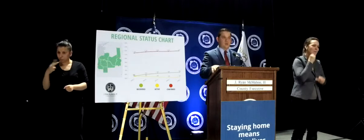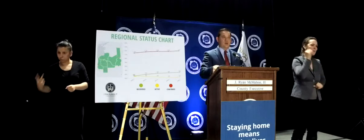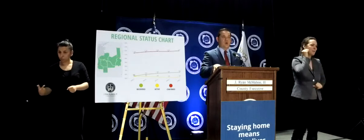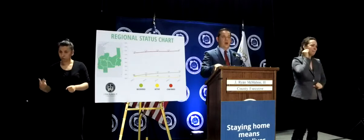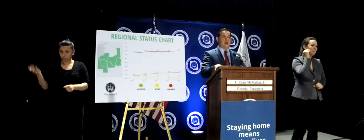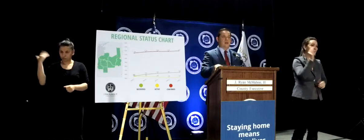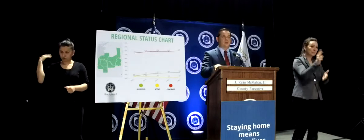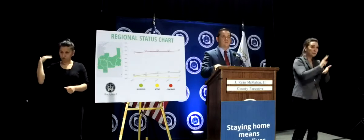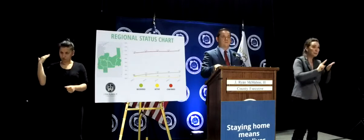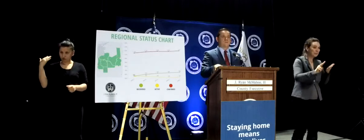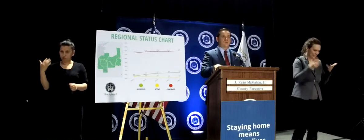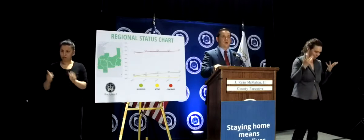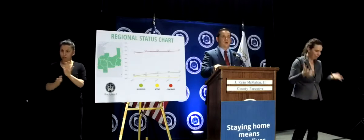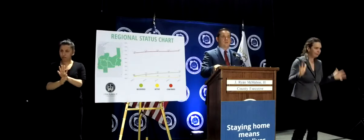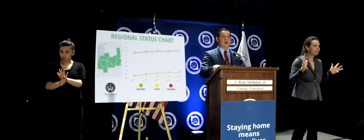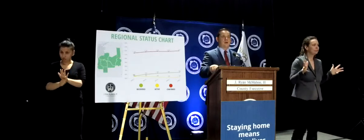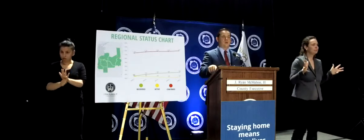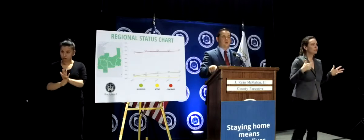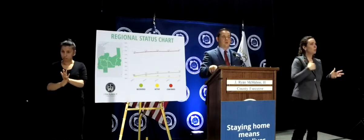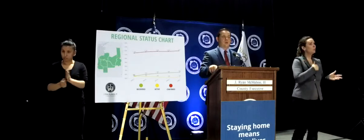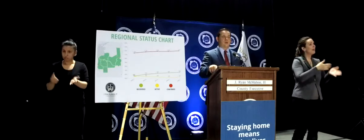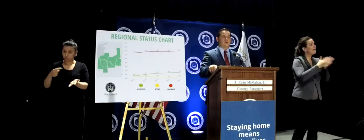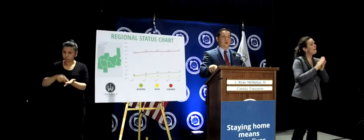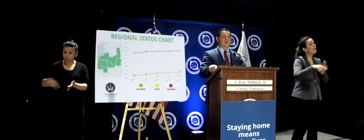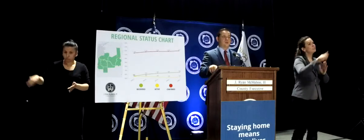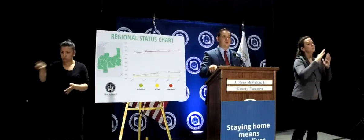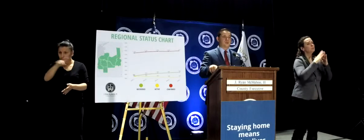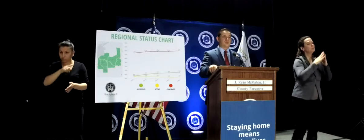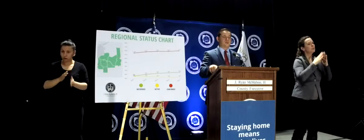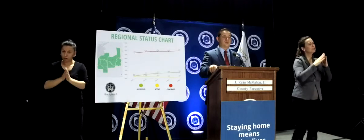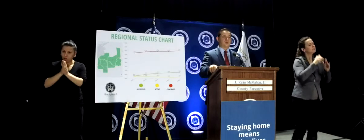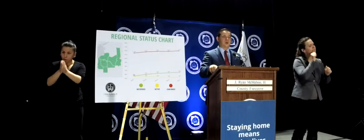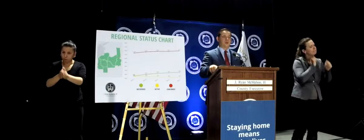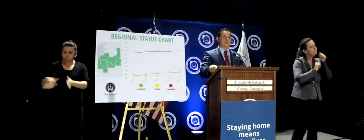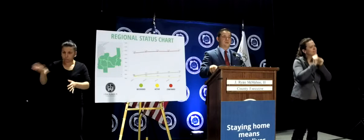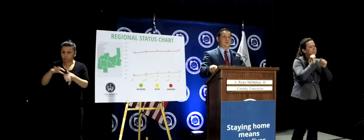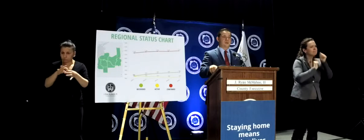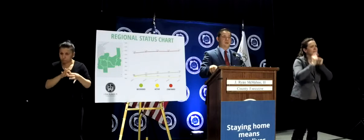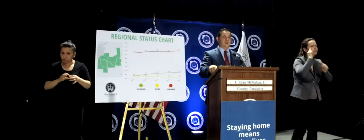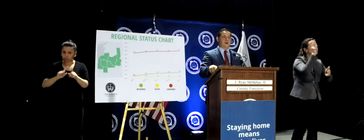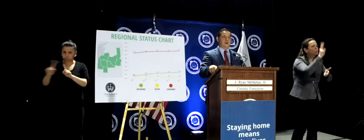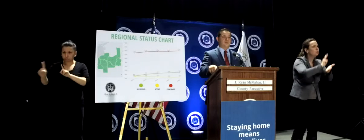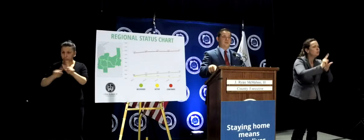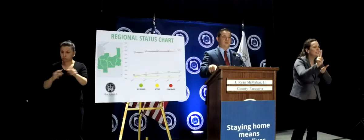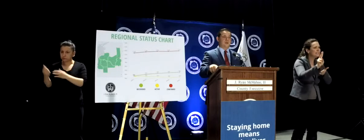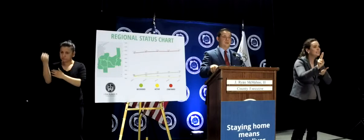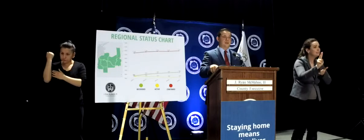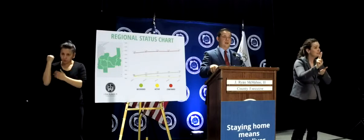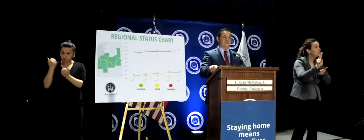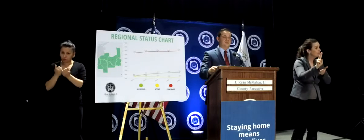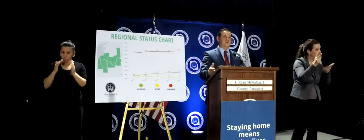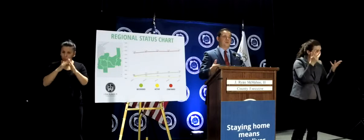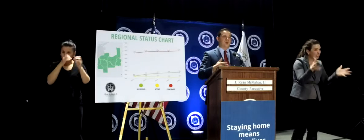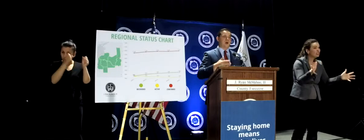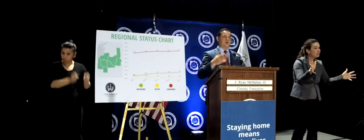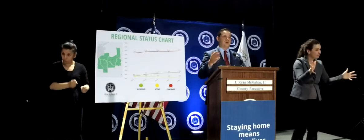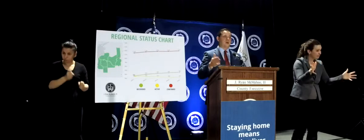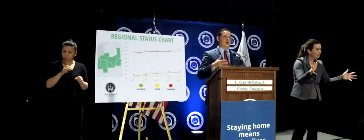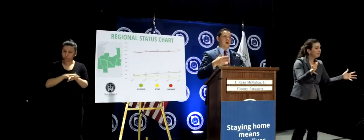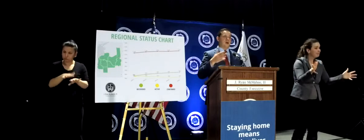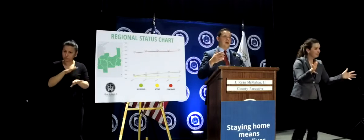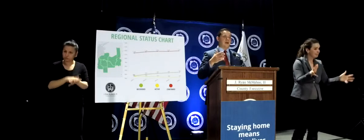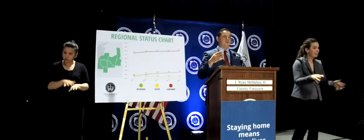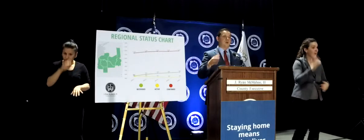asked the community to rally. Reminder, there's already social distancing requirements from the federal and state levels